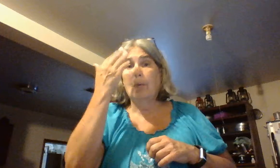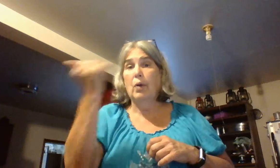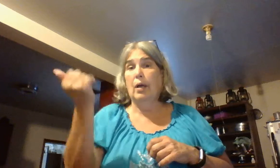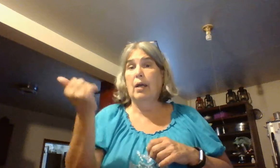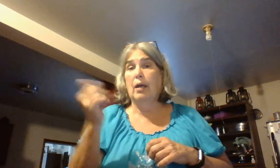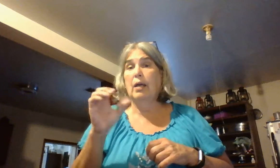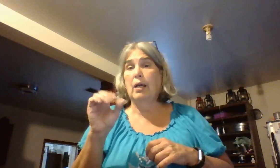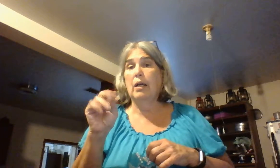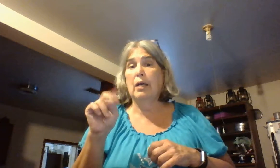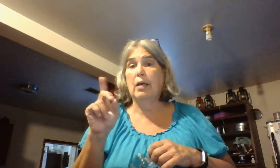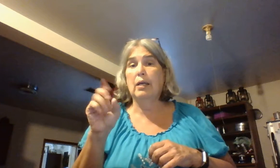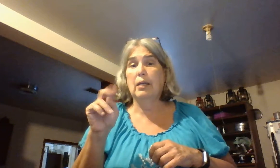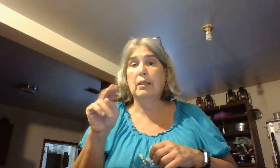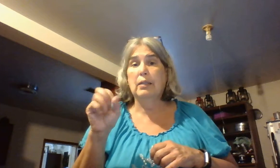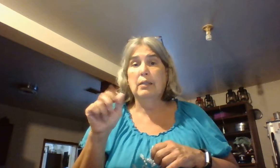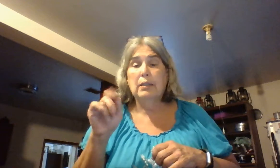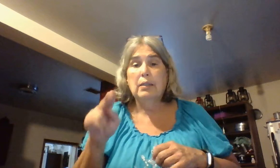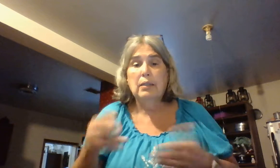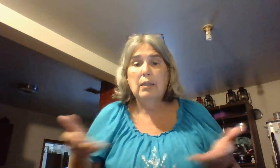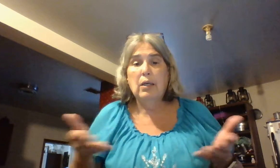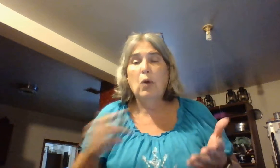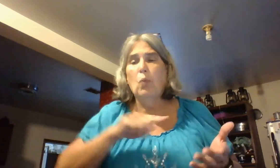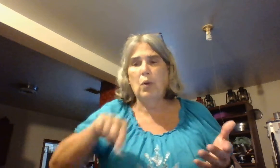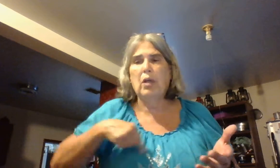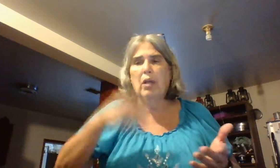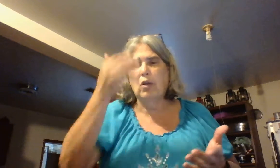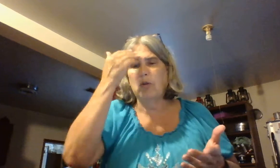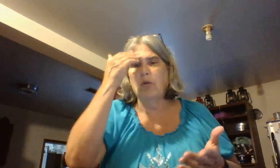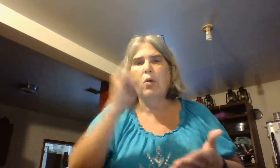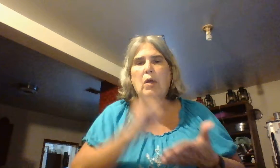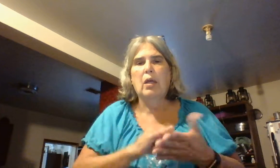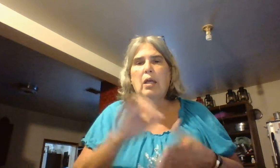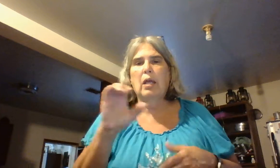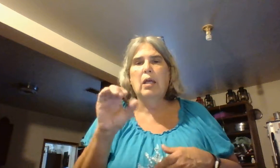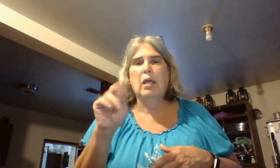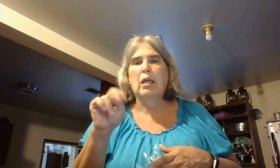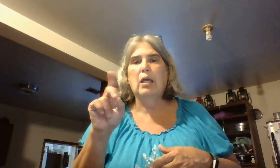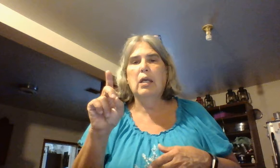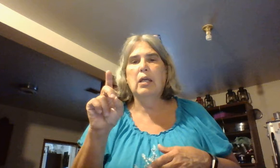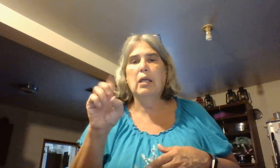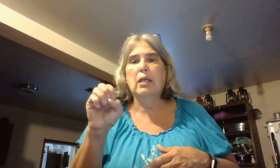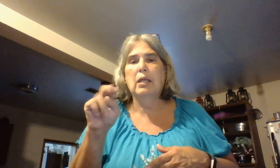place. Now, where we know that condensation is water collecting outside the cup. What I want to know is why.